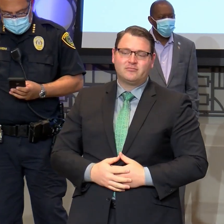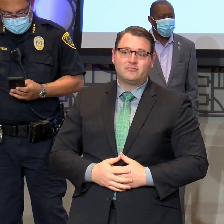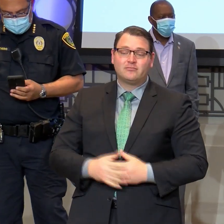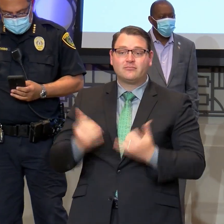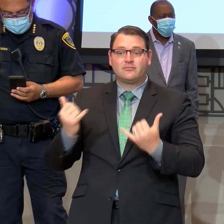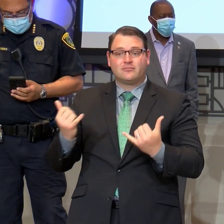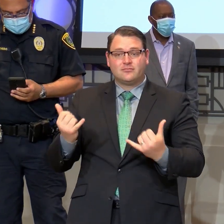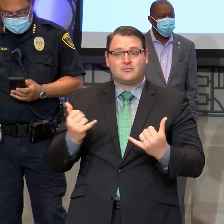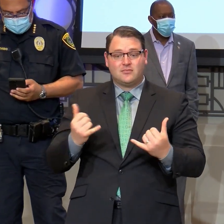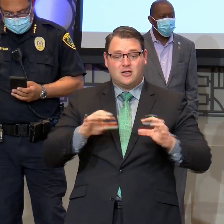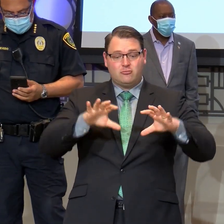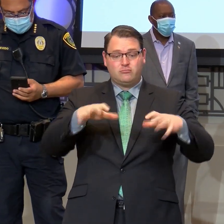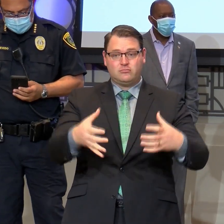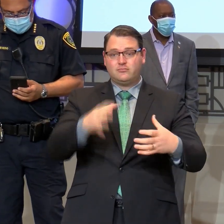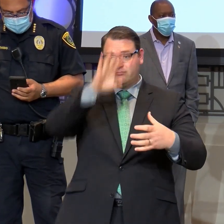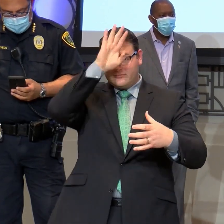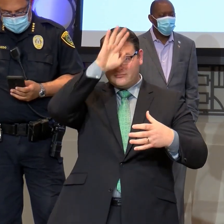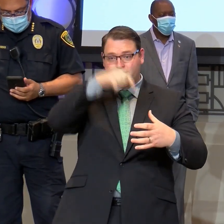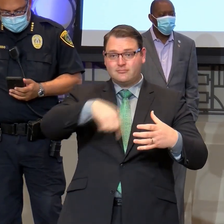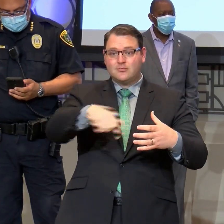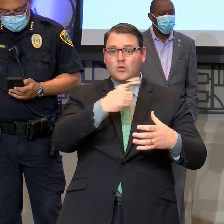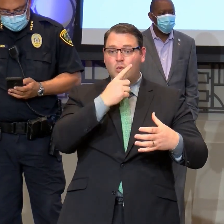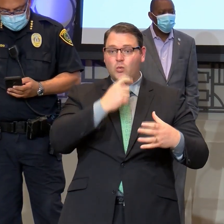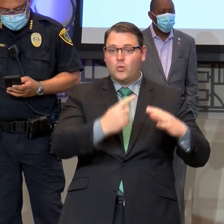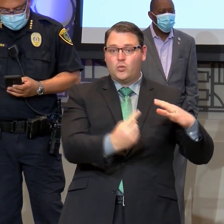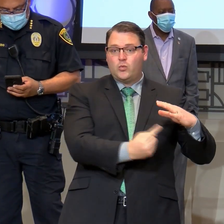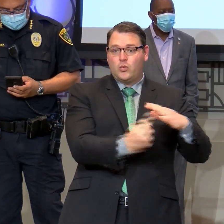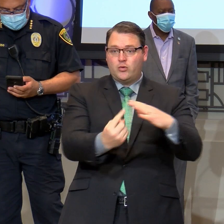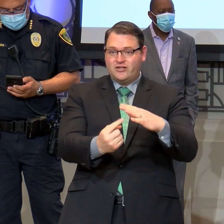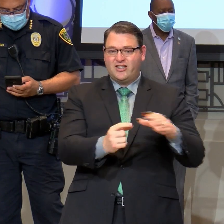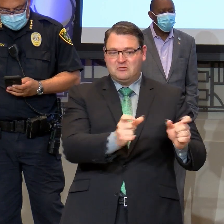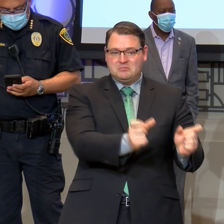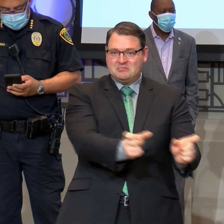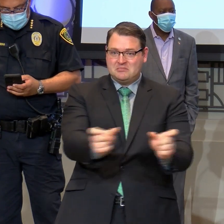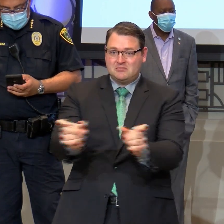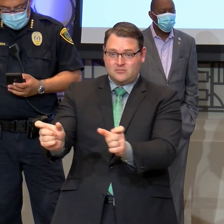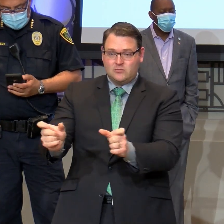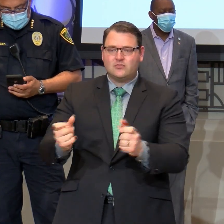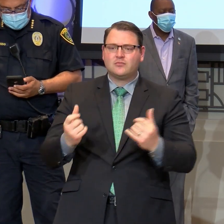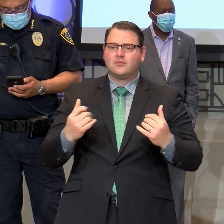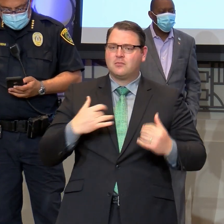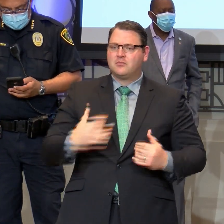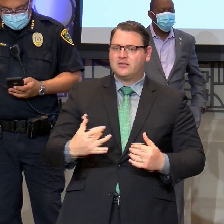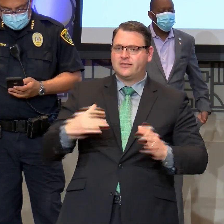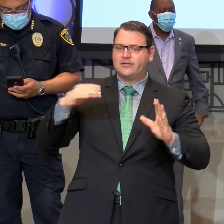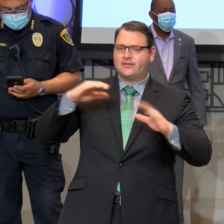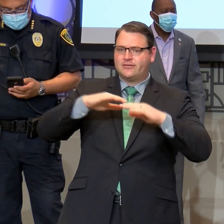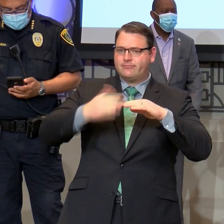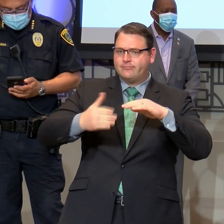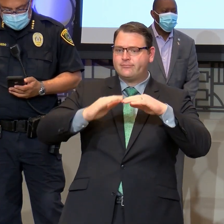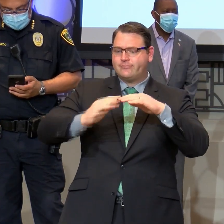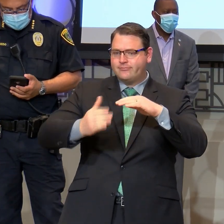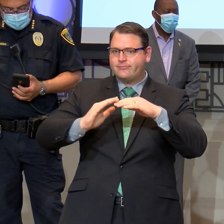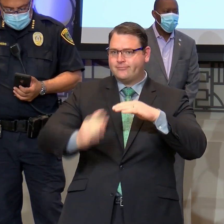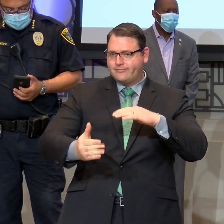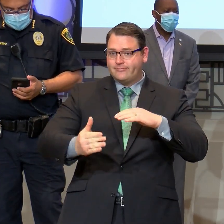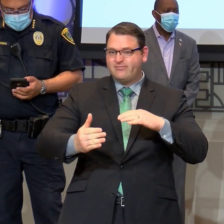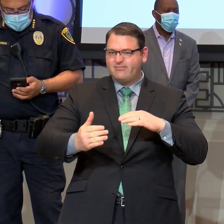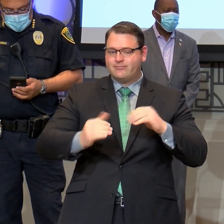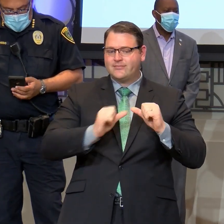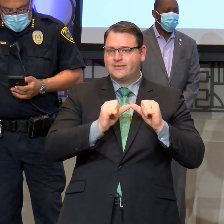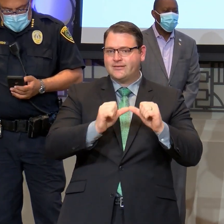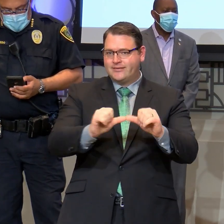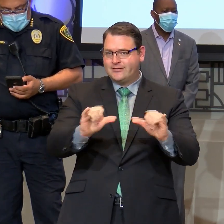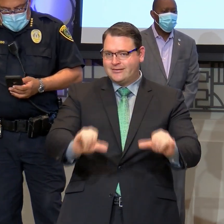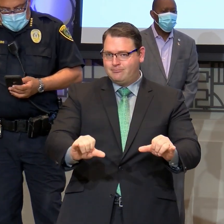in quarantine, we continue the trend downward as far as personnel in quarantine. Today we are at